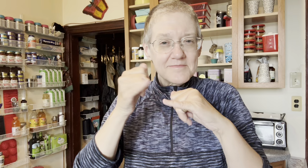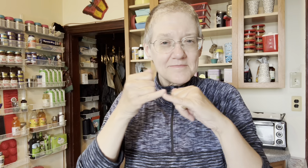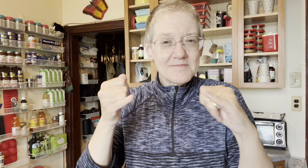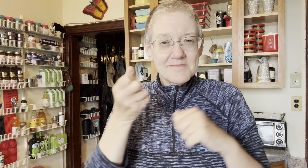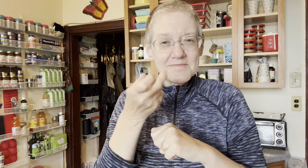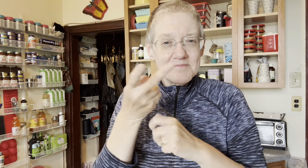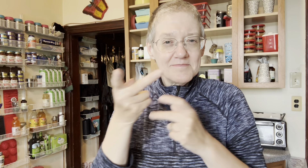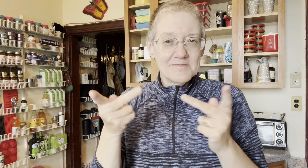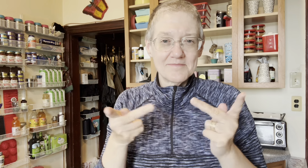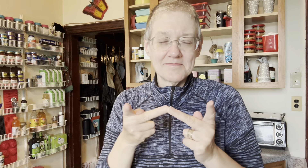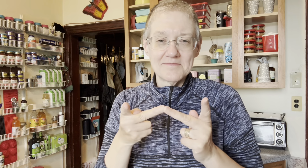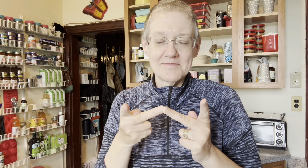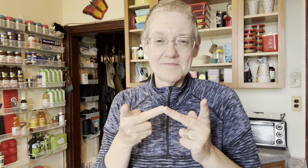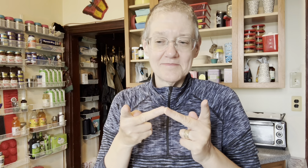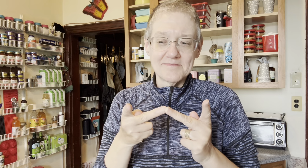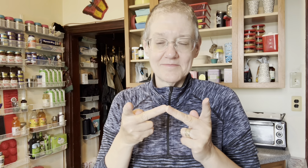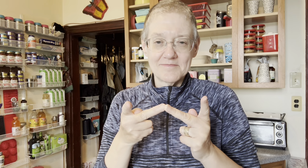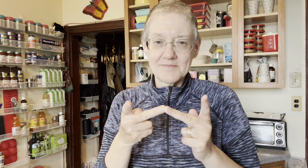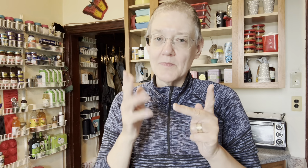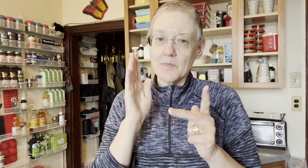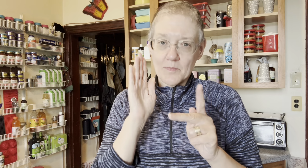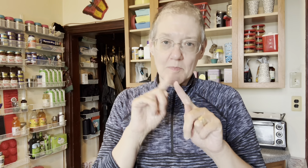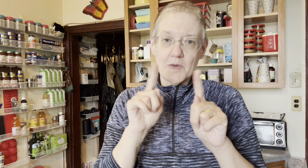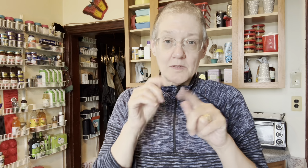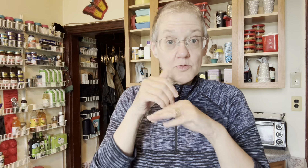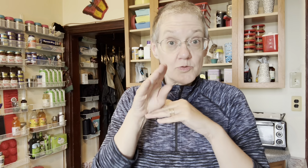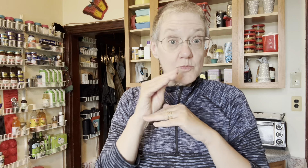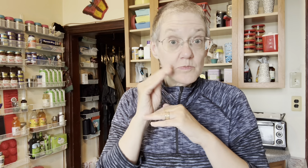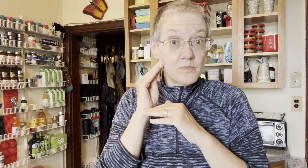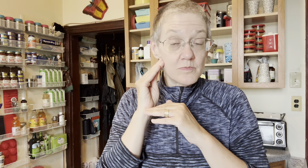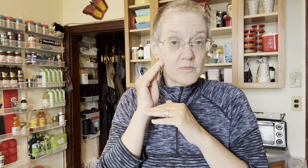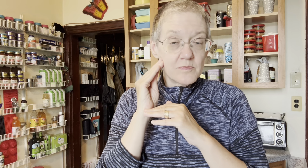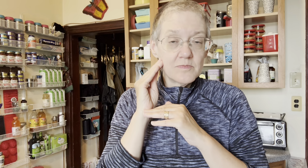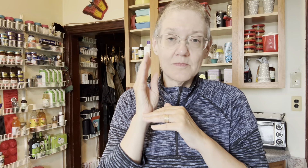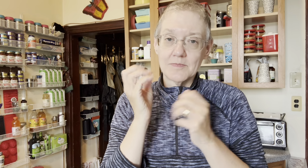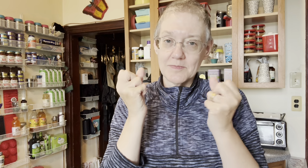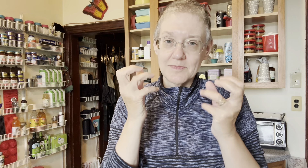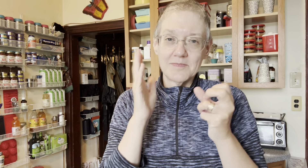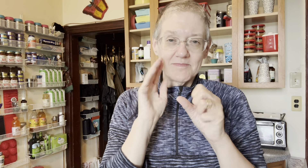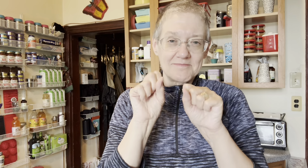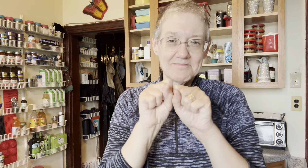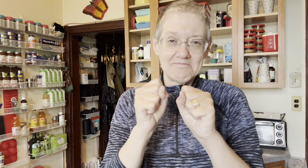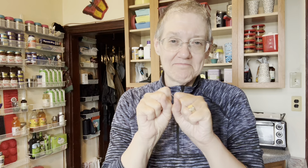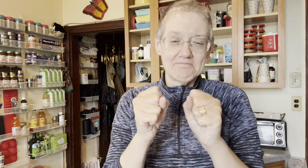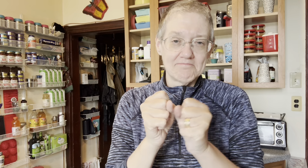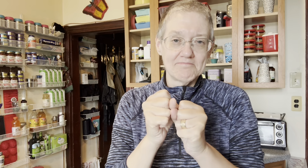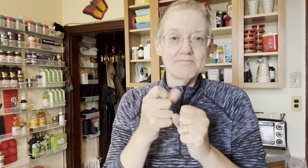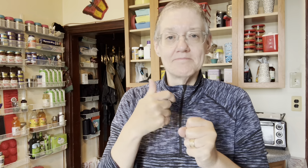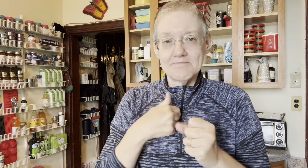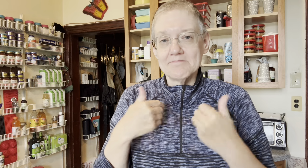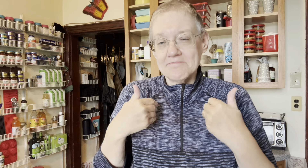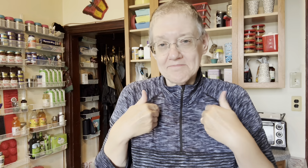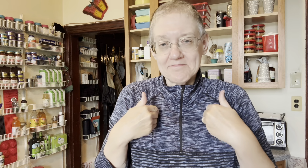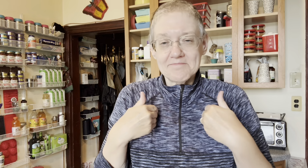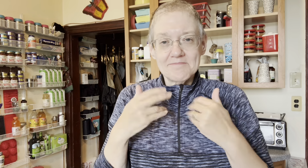them online. But if you order them to be shipped to your home, they're going to come with a lot of broken